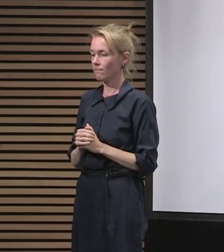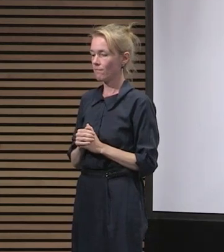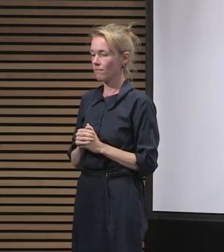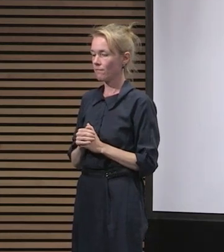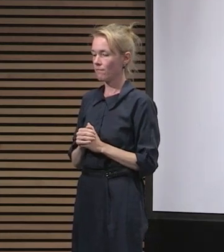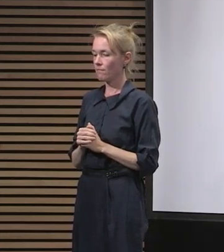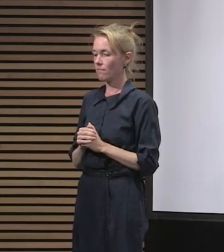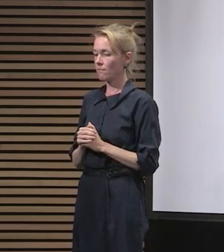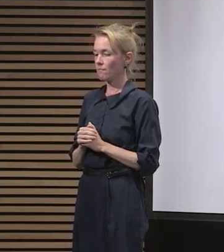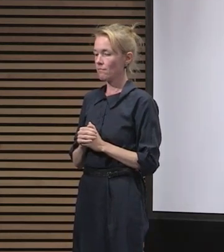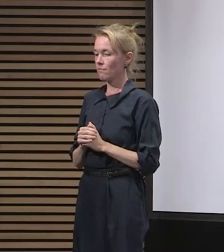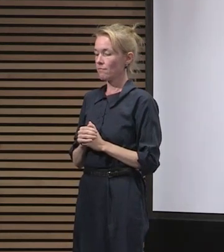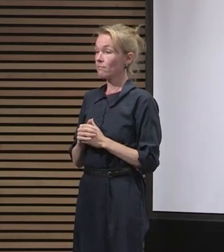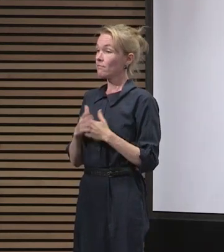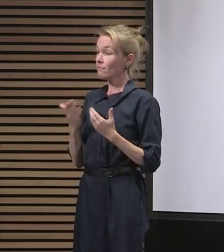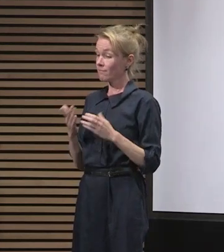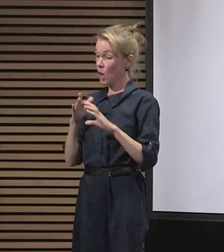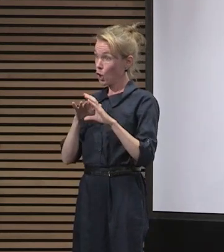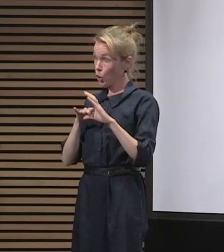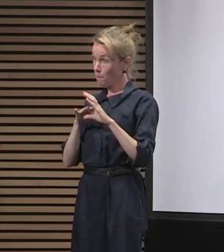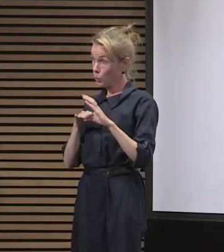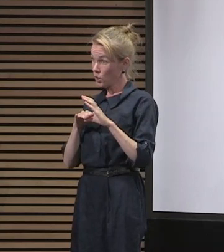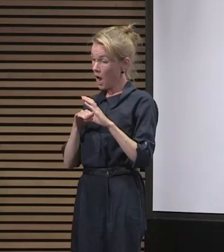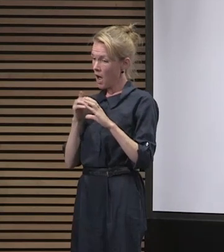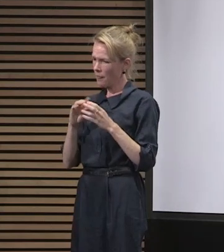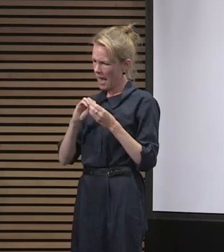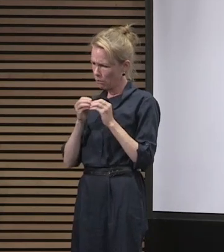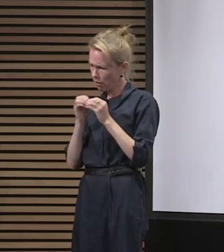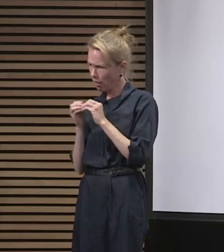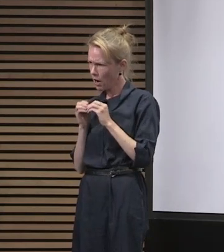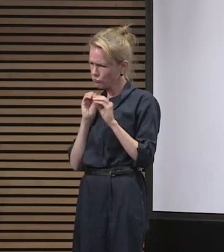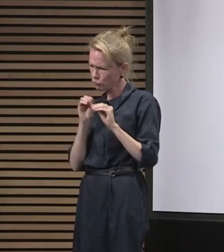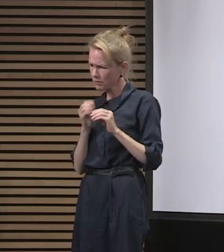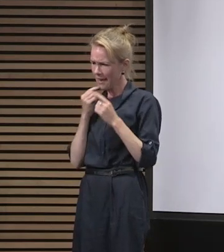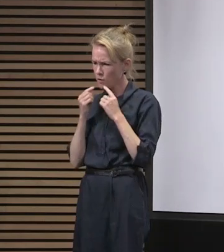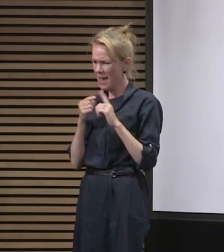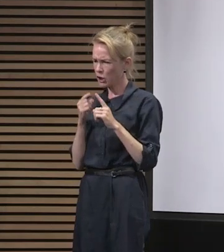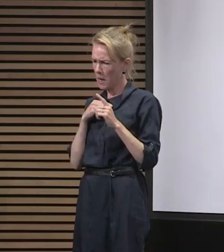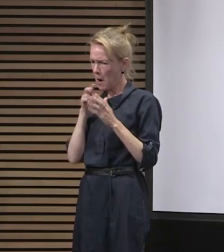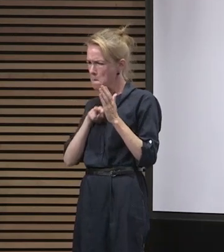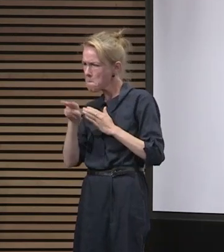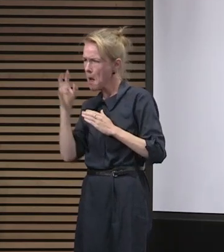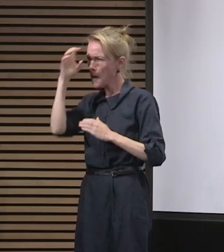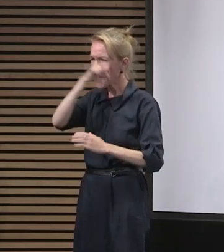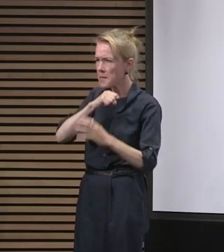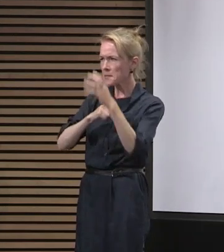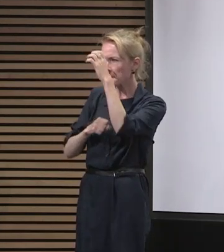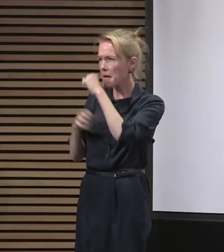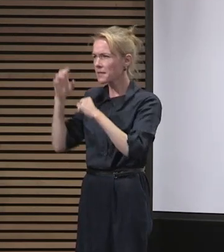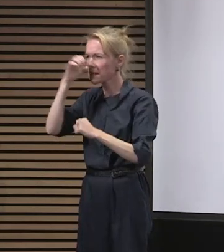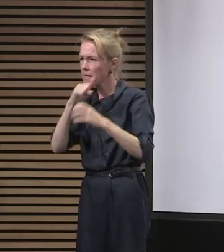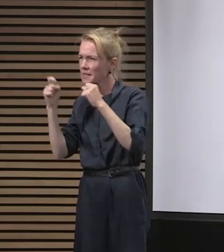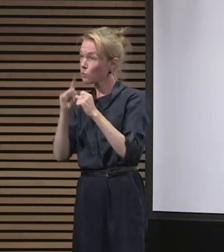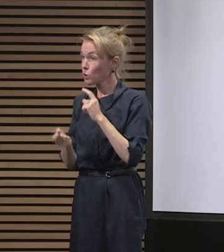Just finally, a comment on modelling. Many of you will be aware that we've today published a series of modelling reports that the Ministry